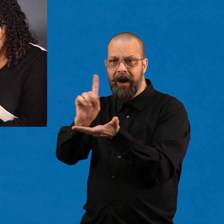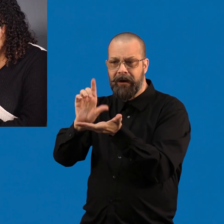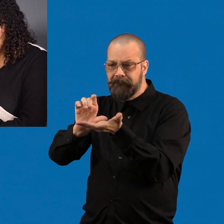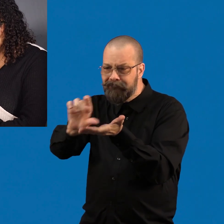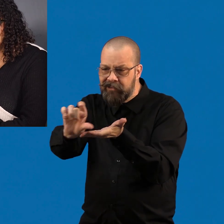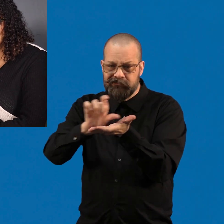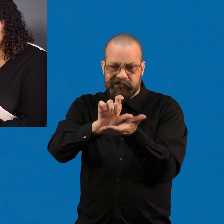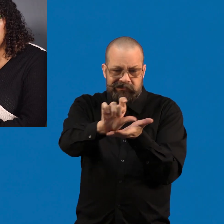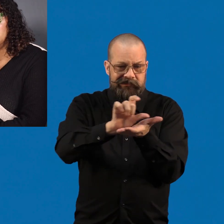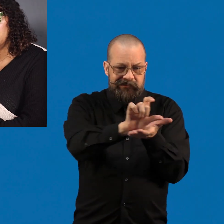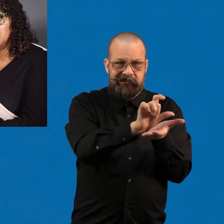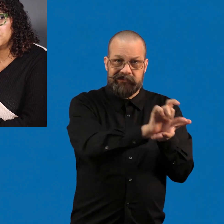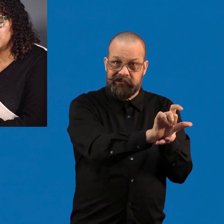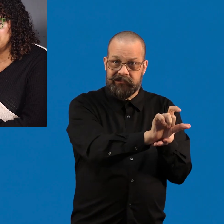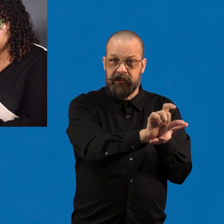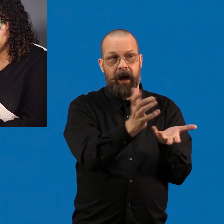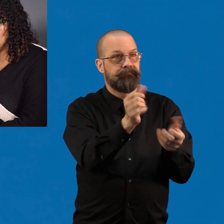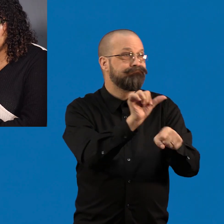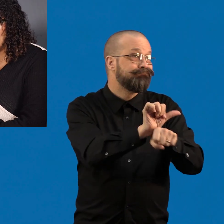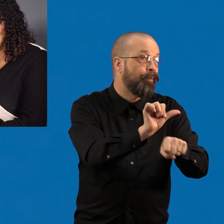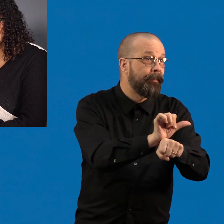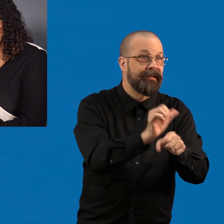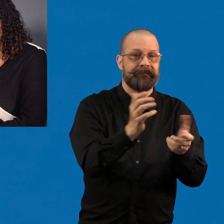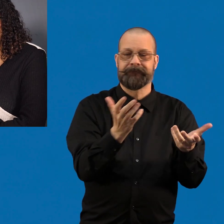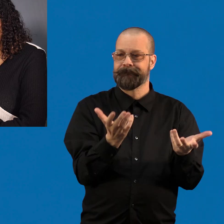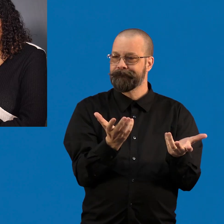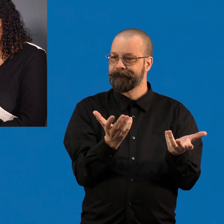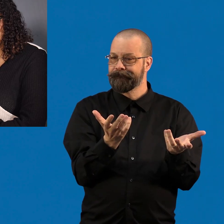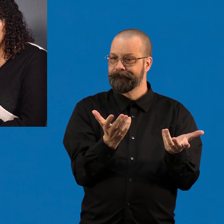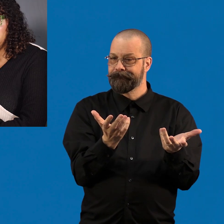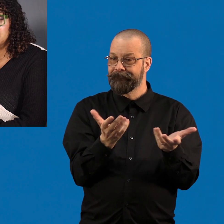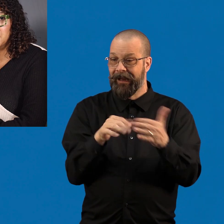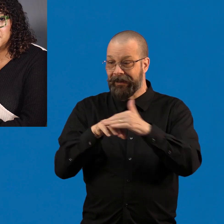communities. So we're talking about employment programs,